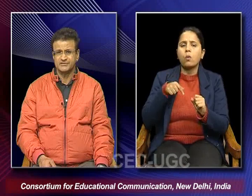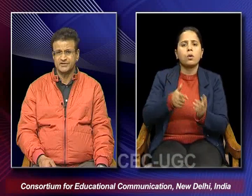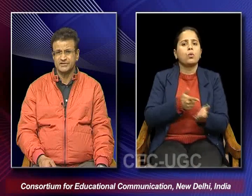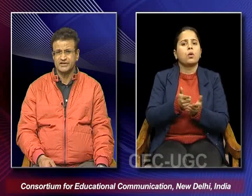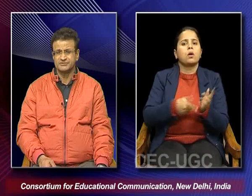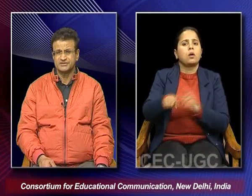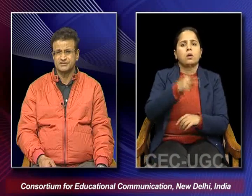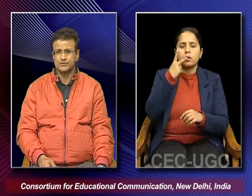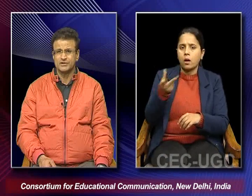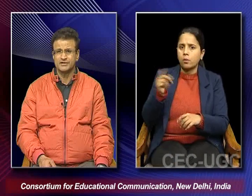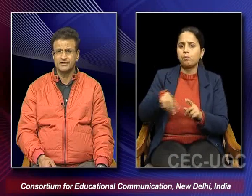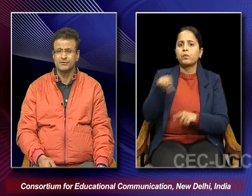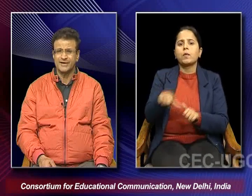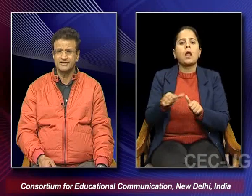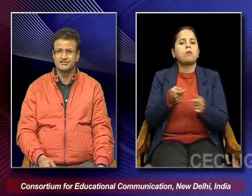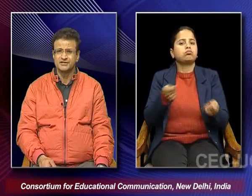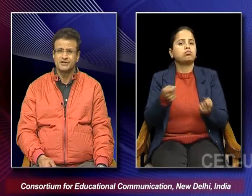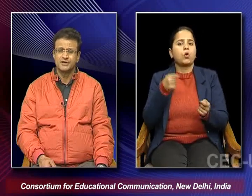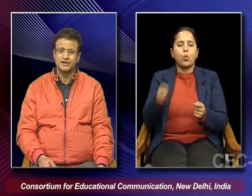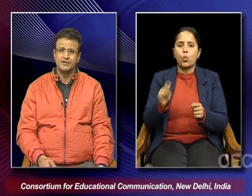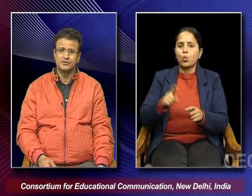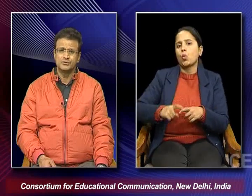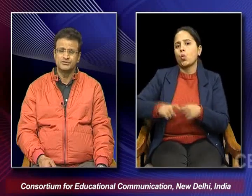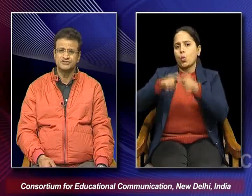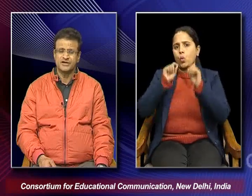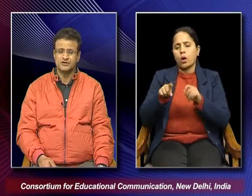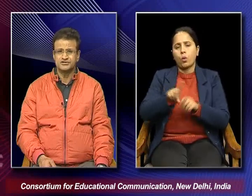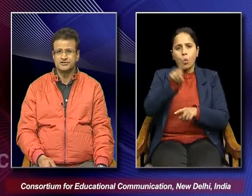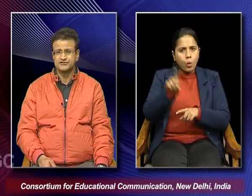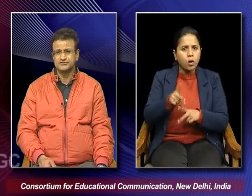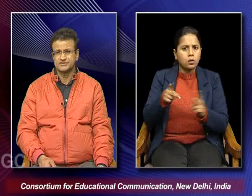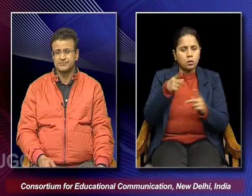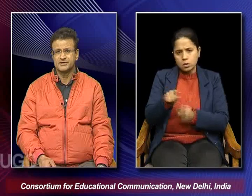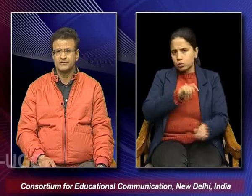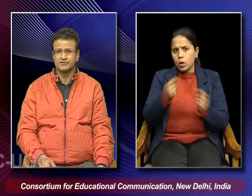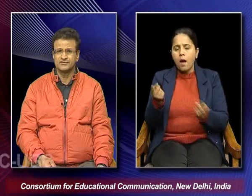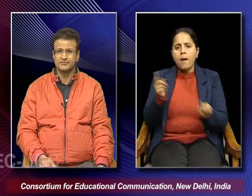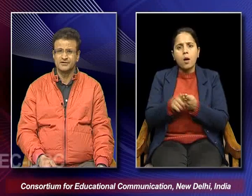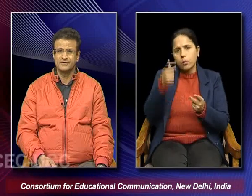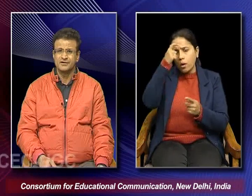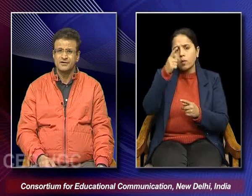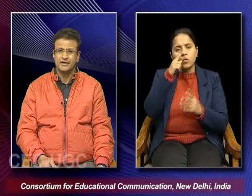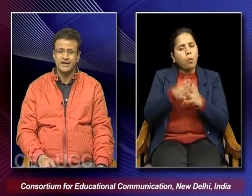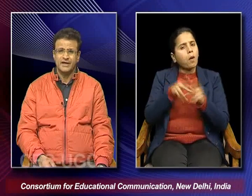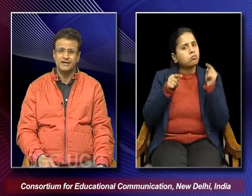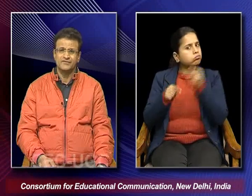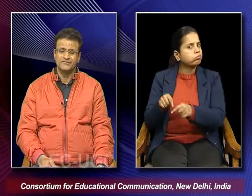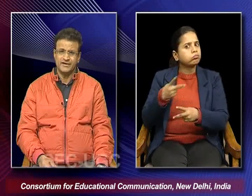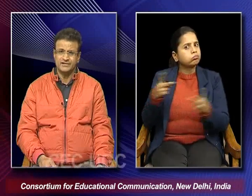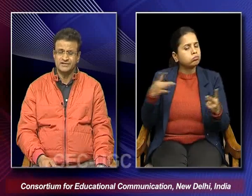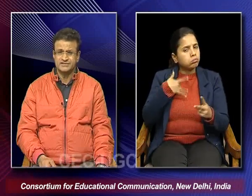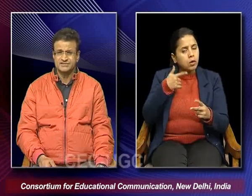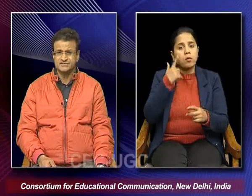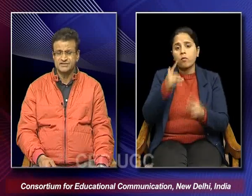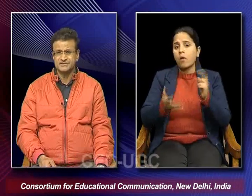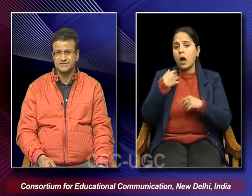later evade the administrative quality inquiries into this atrocity which was committed on the women. And we find